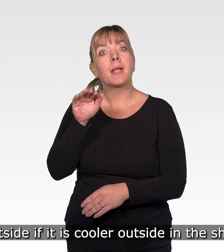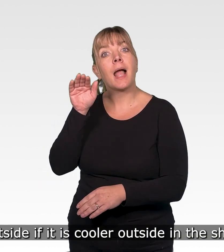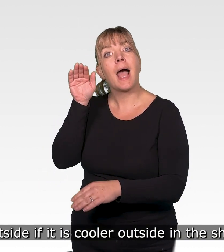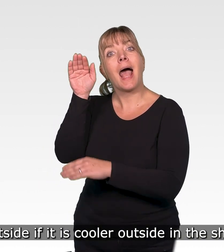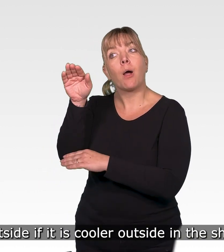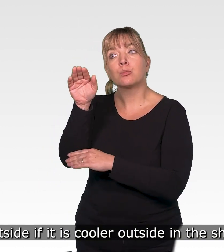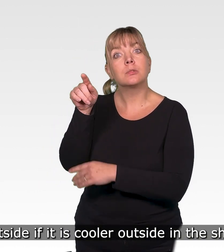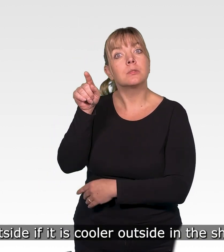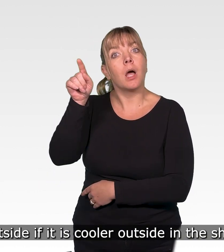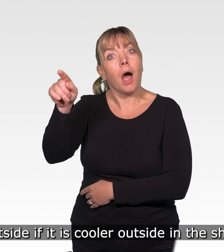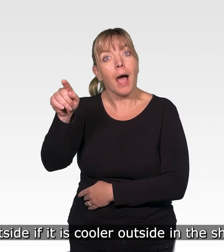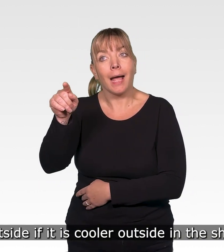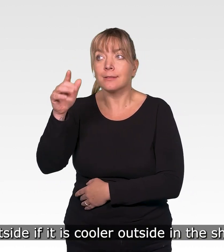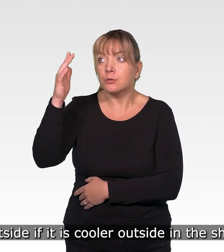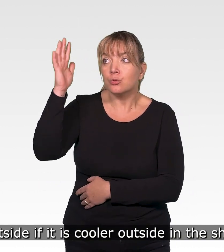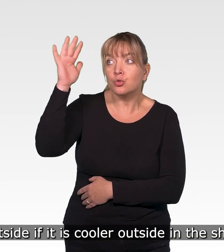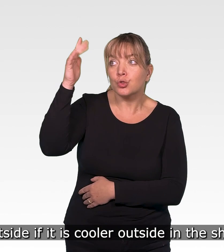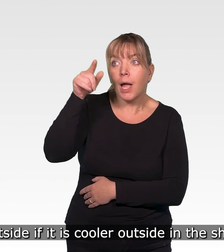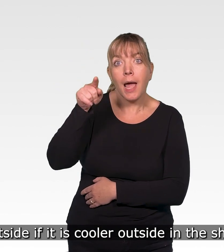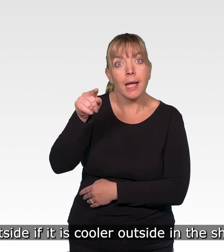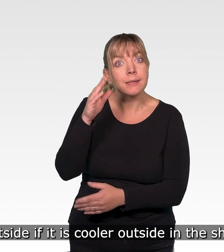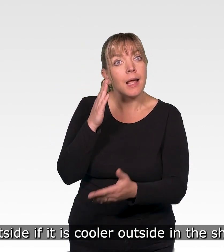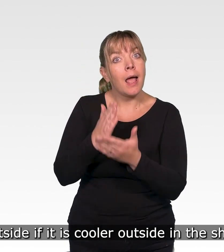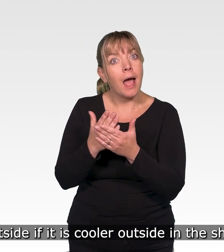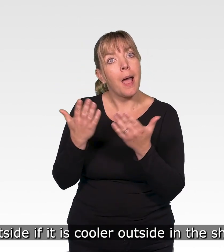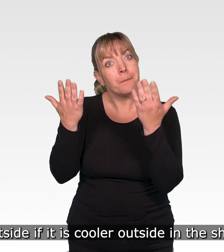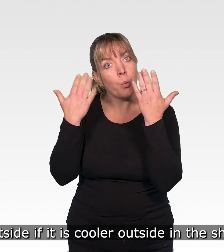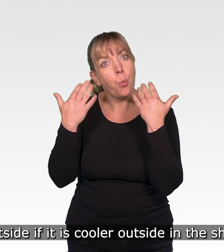Go outside if it is cooler outside in the shade.